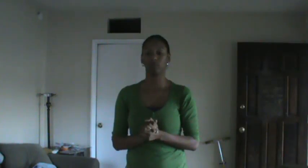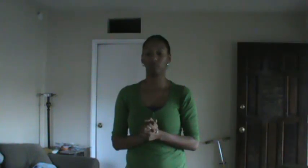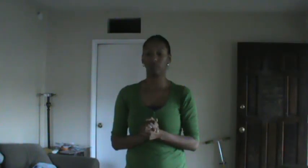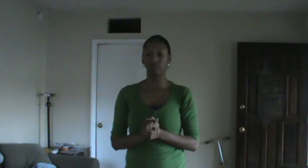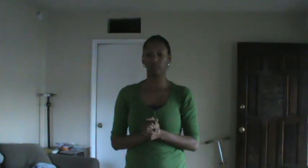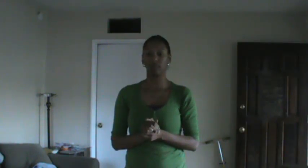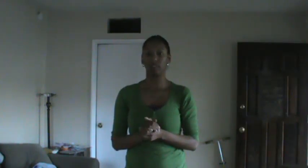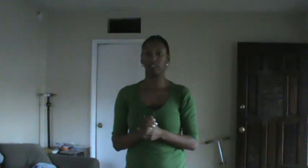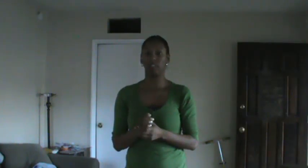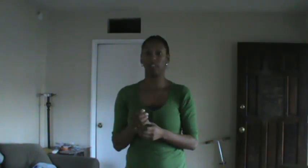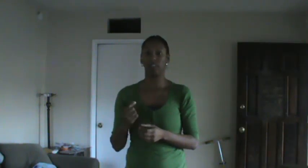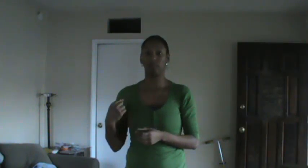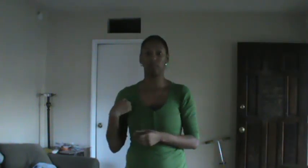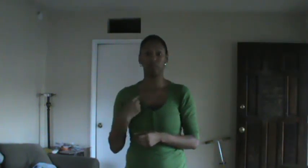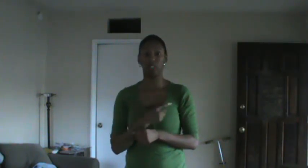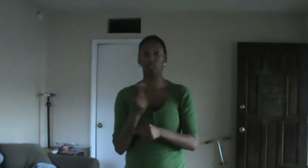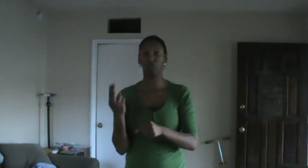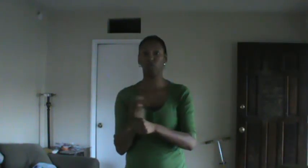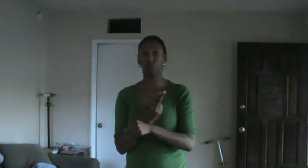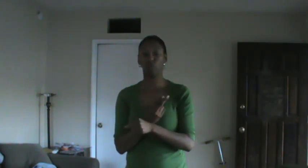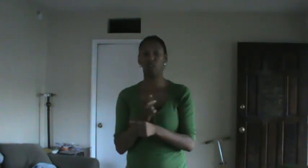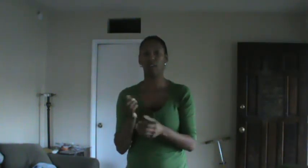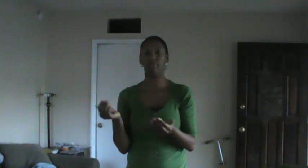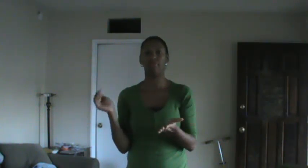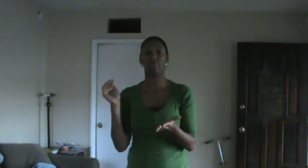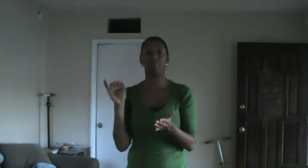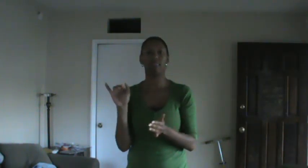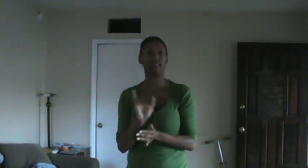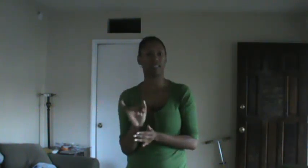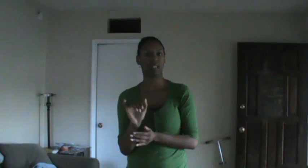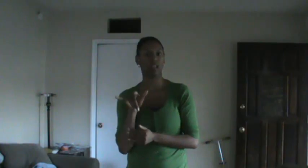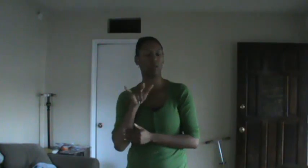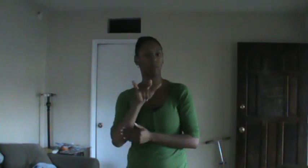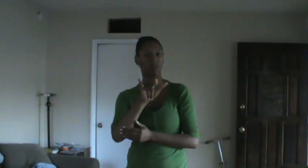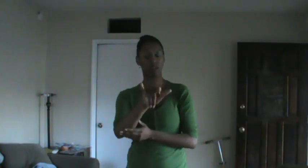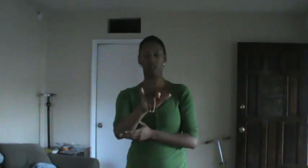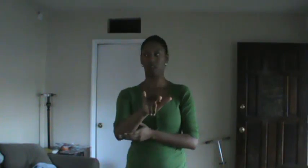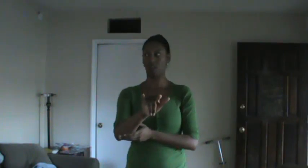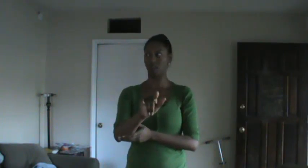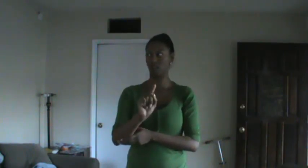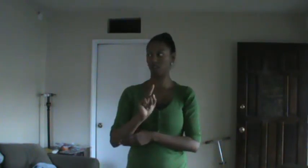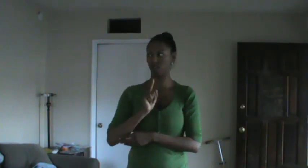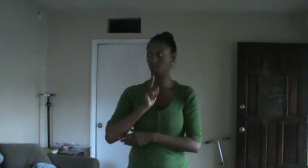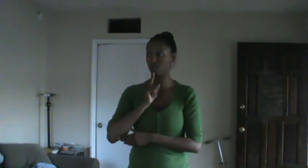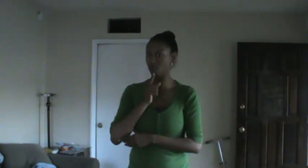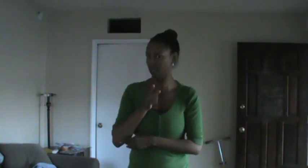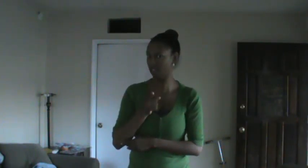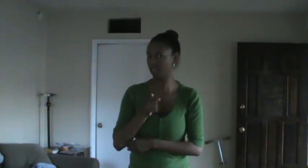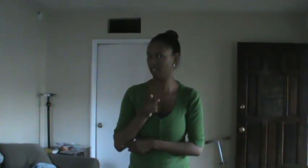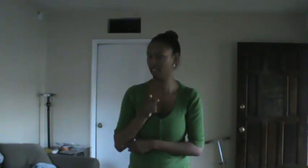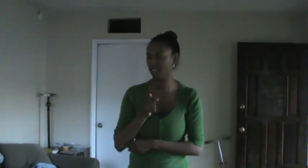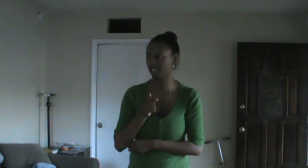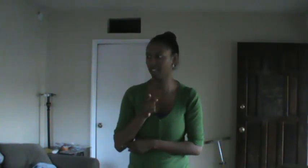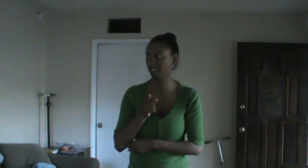event and landed the next day. So that's the story of my trip. The only trip I took to Asia, and I'm supposed to